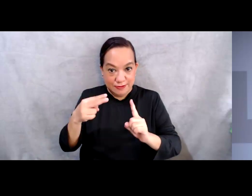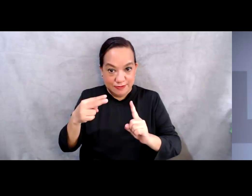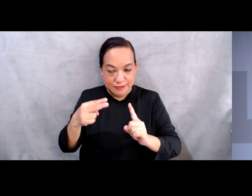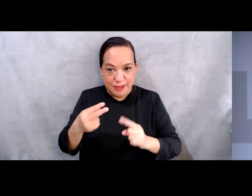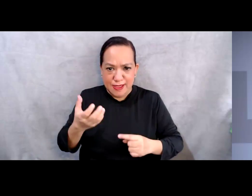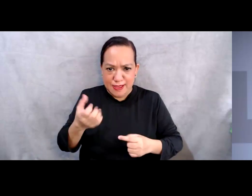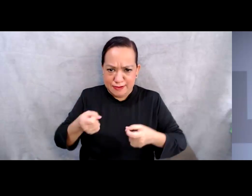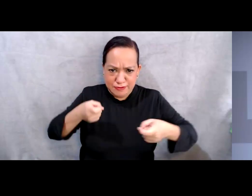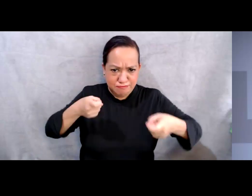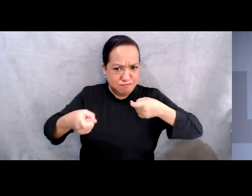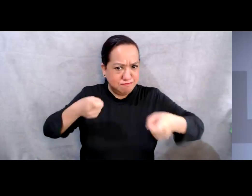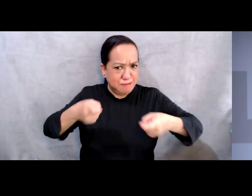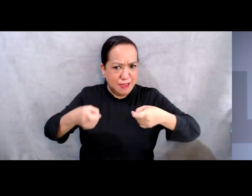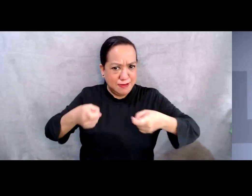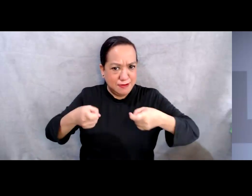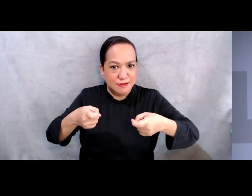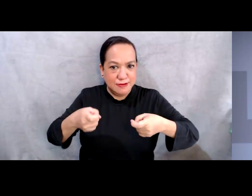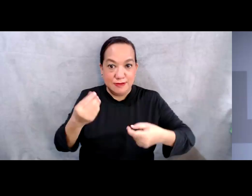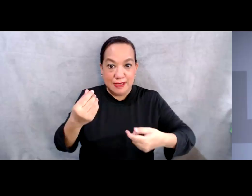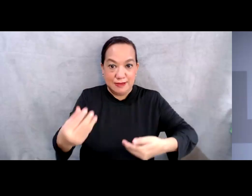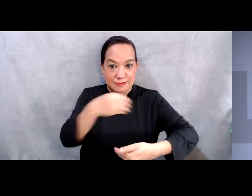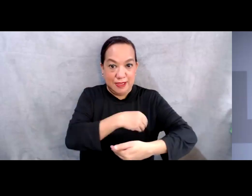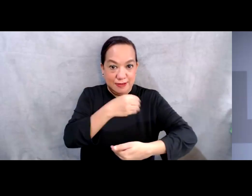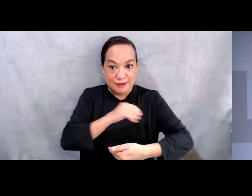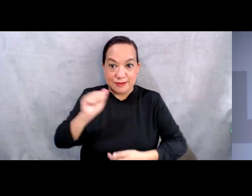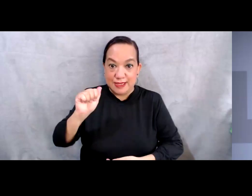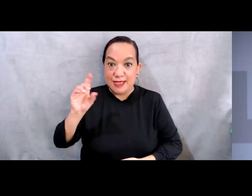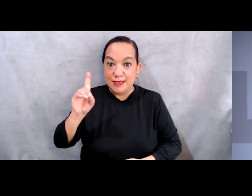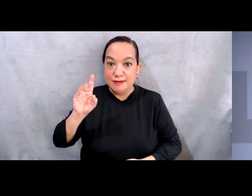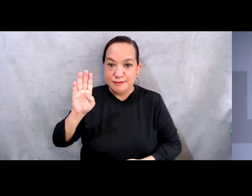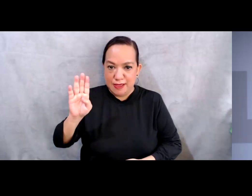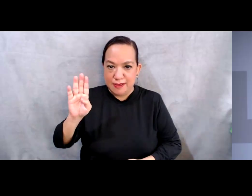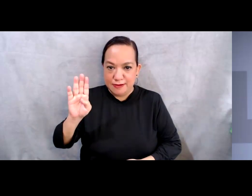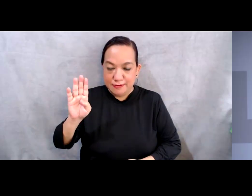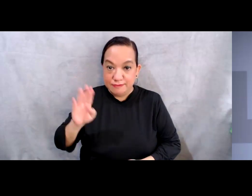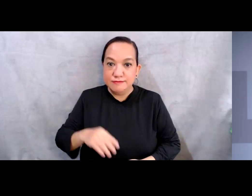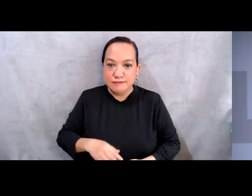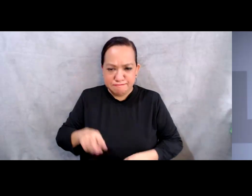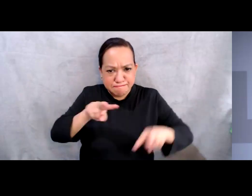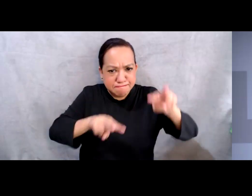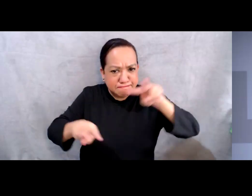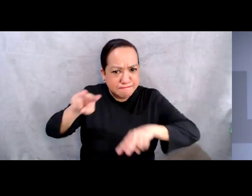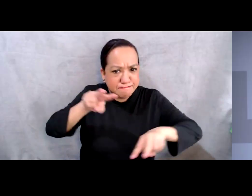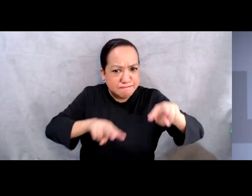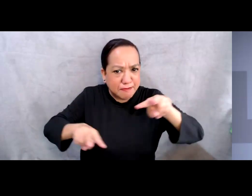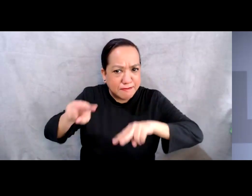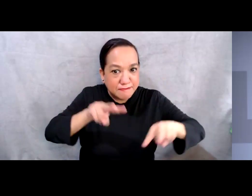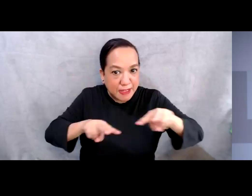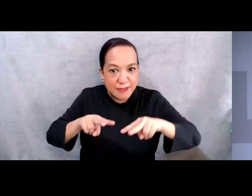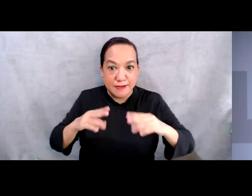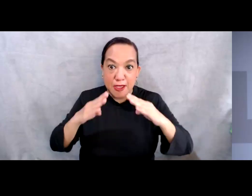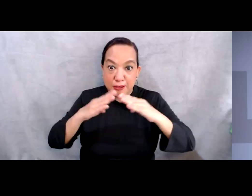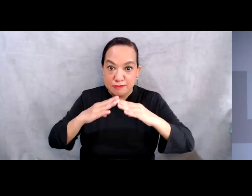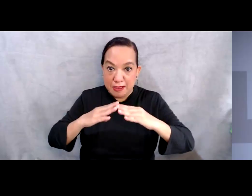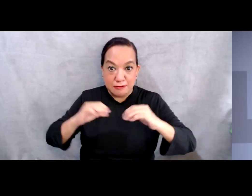today. So first, to go over some housekeeping and logistics before we start the panel. I would